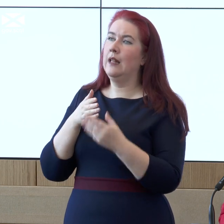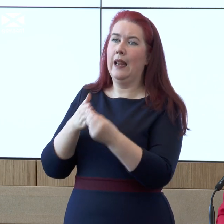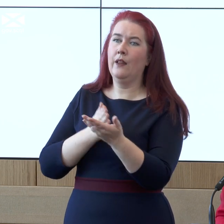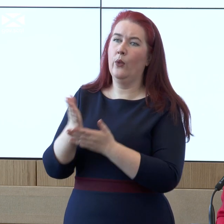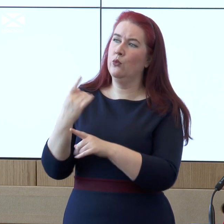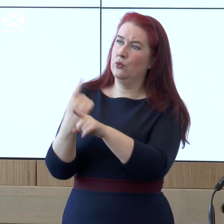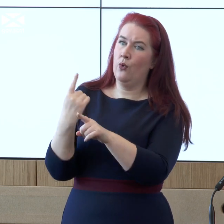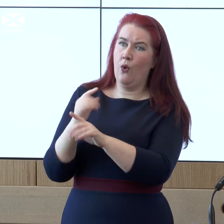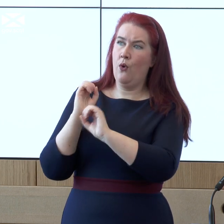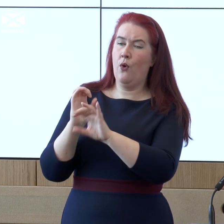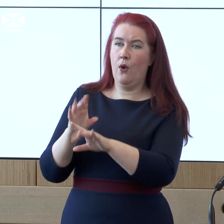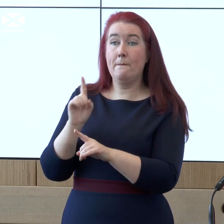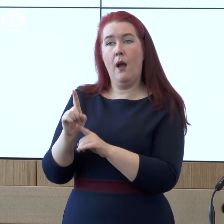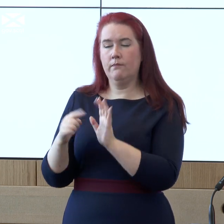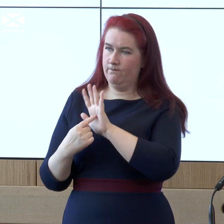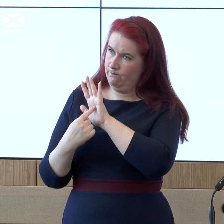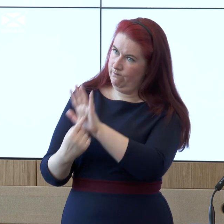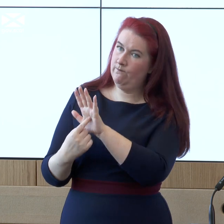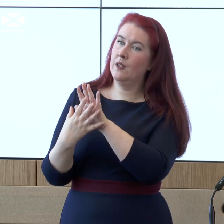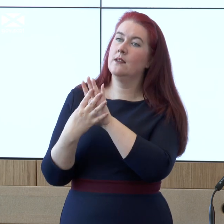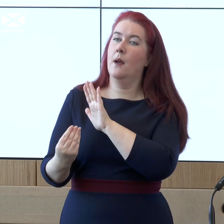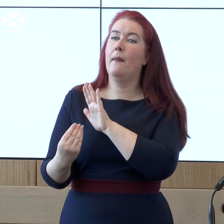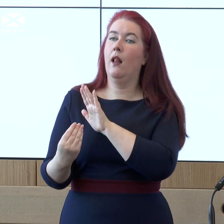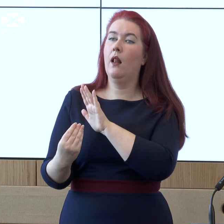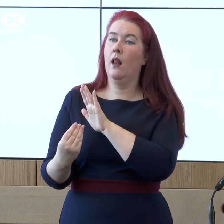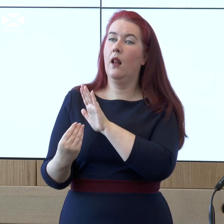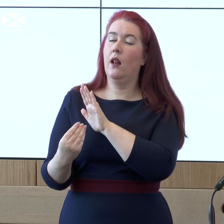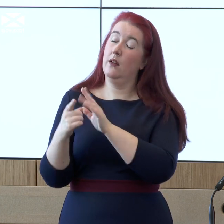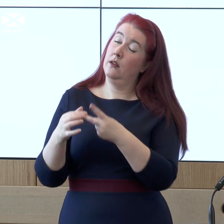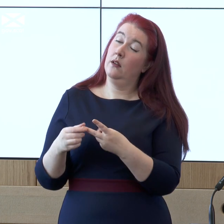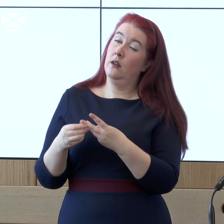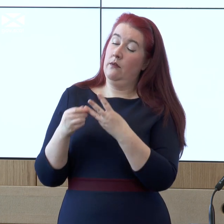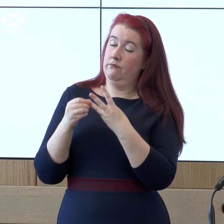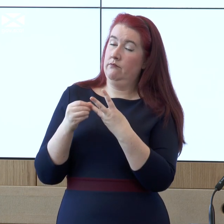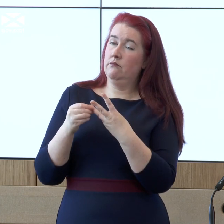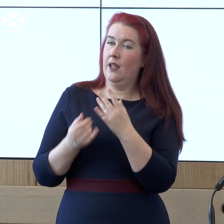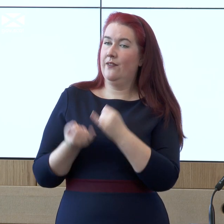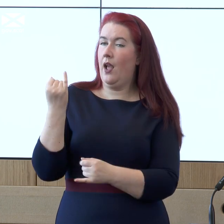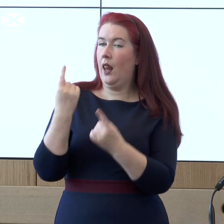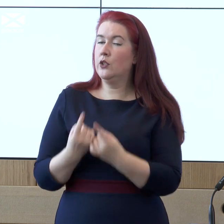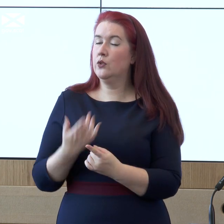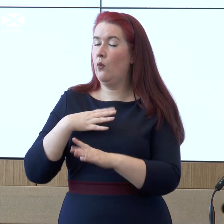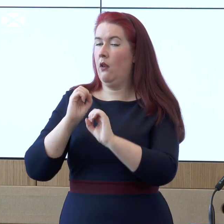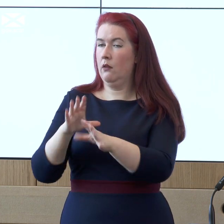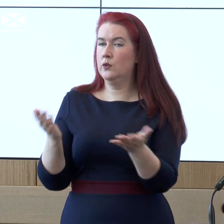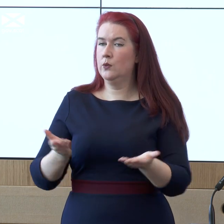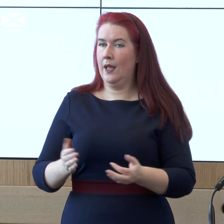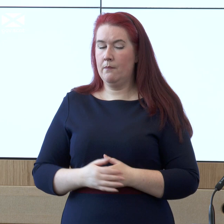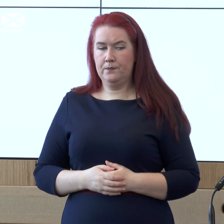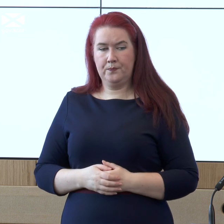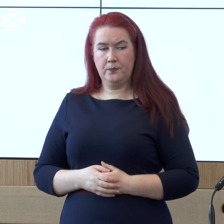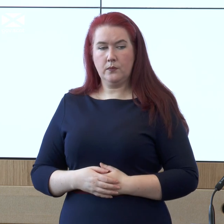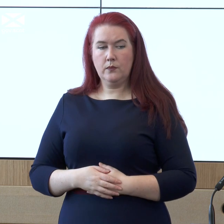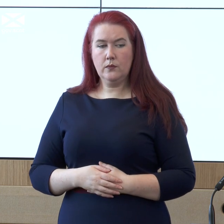by the power of our example. And so that's the final issue I want to focus on today. In